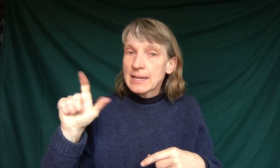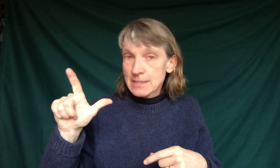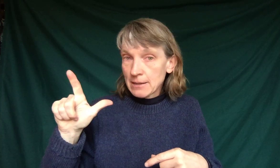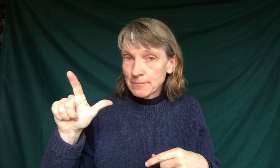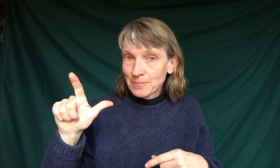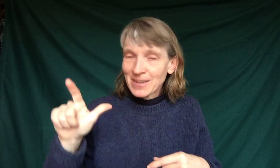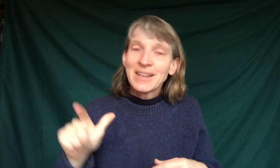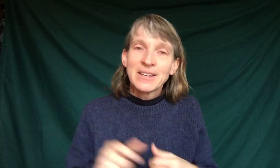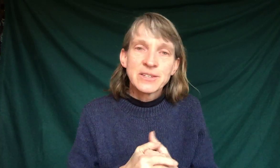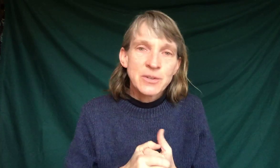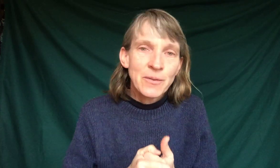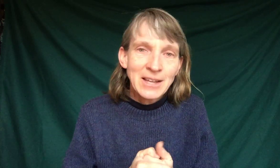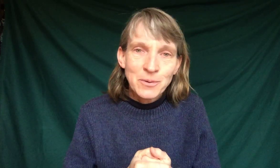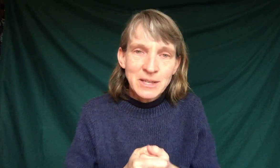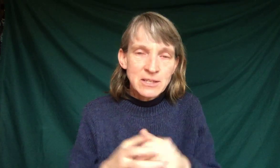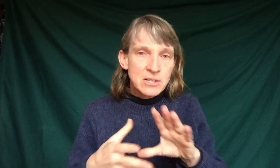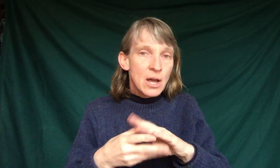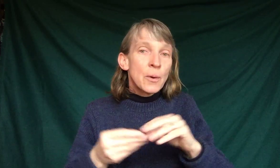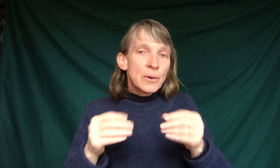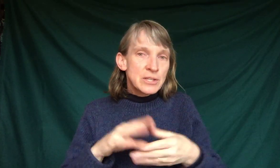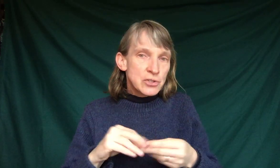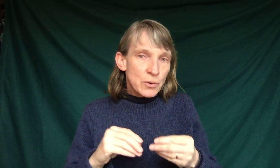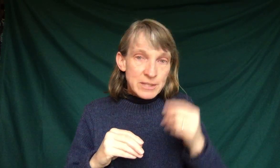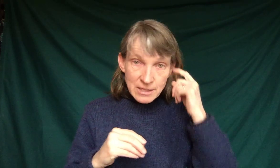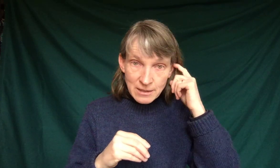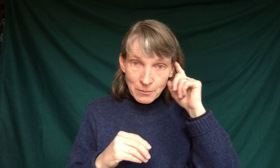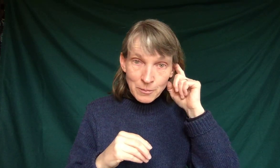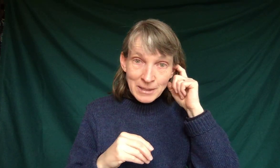ASL. So that's what these stories will be.